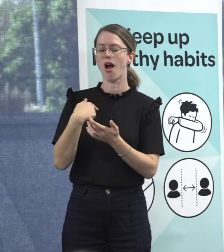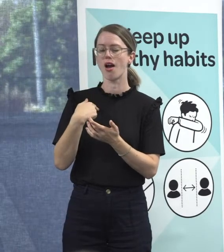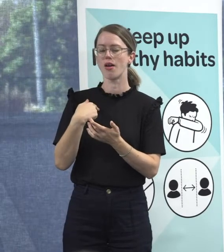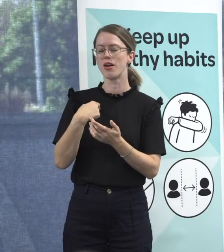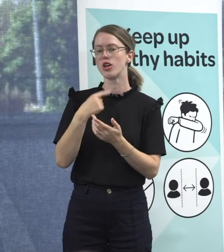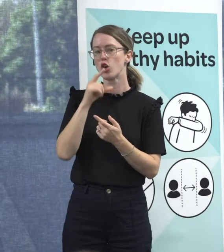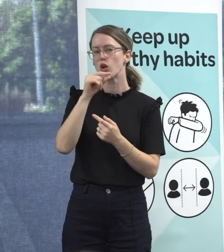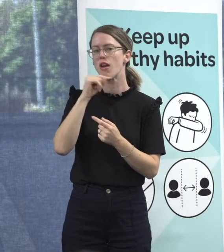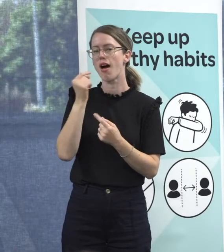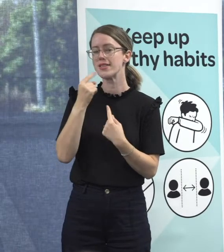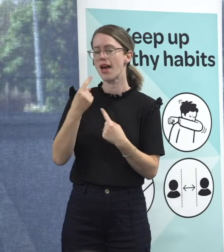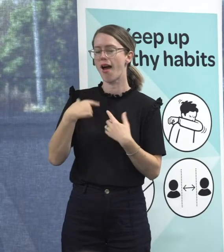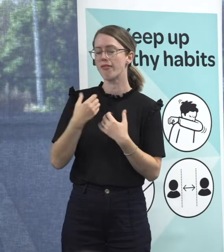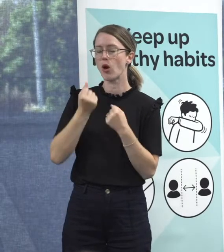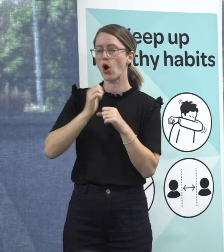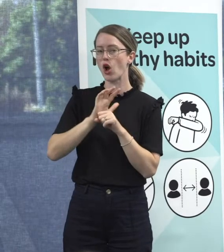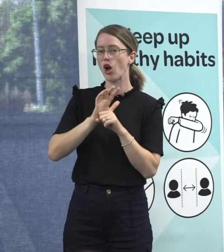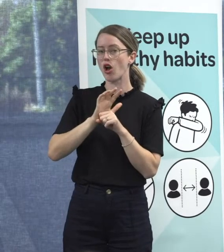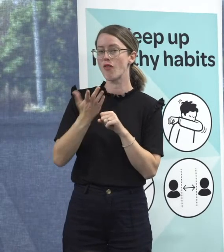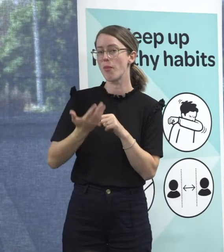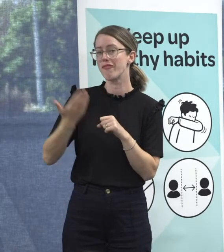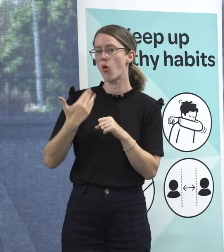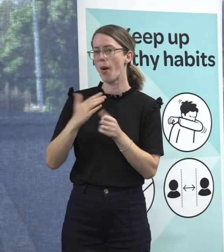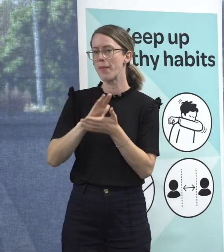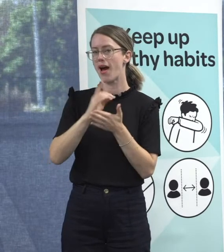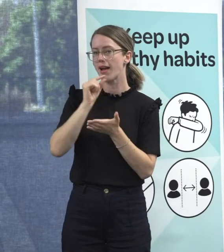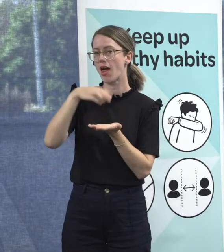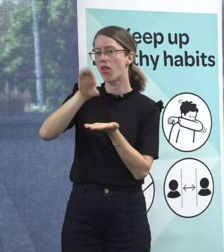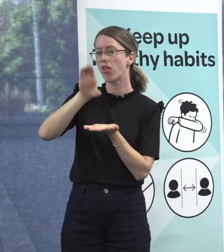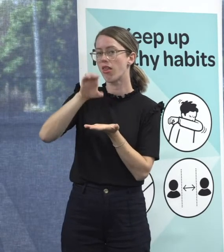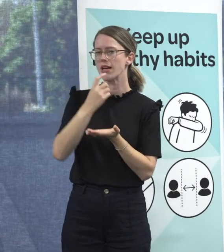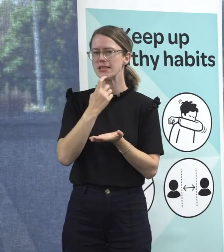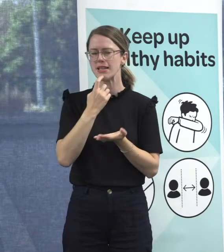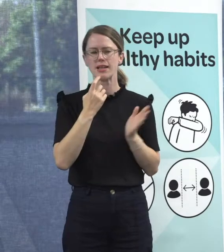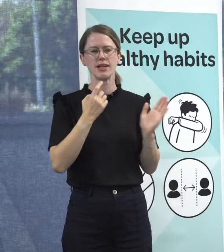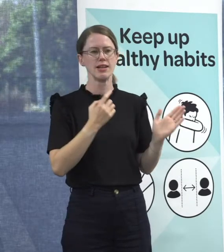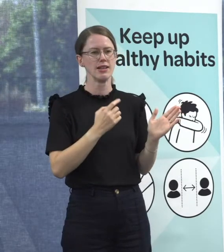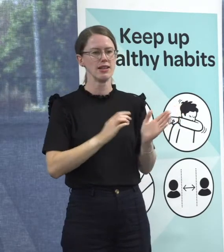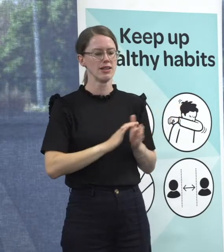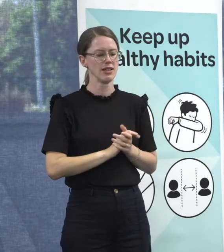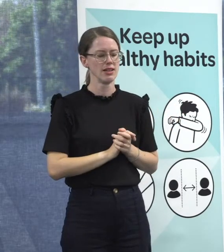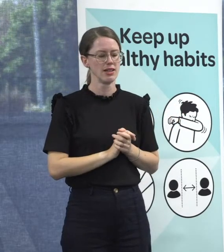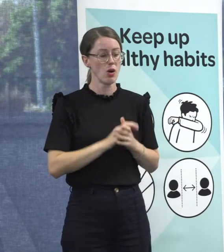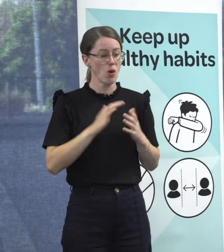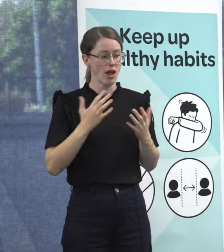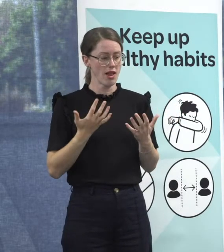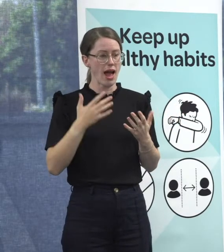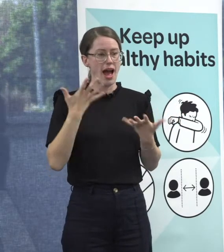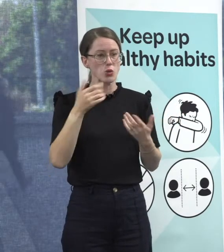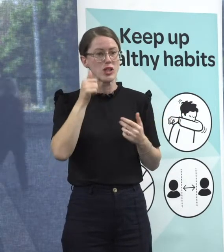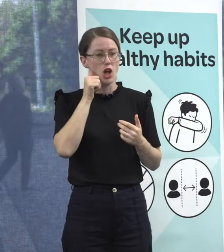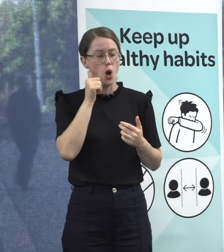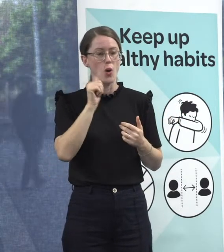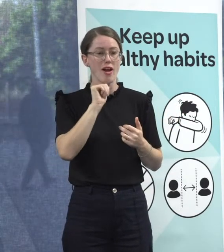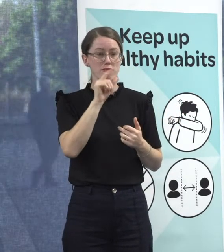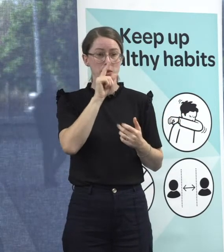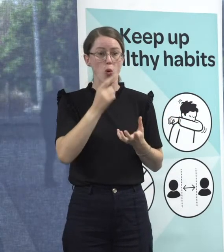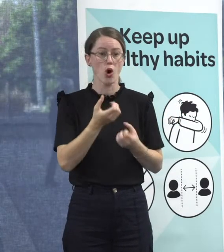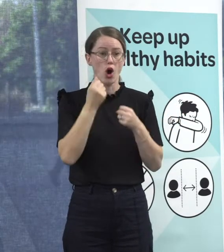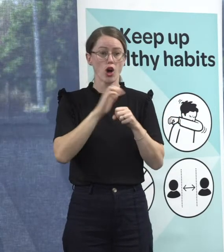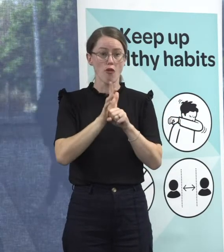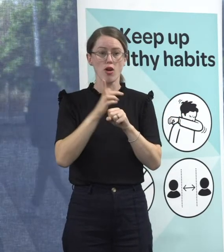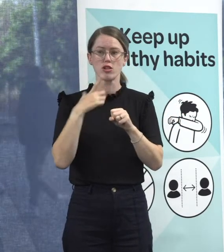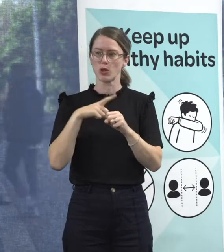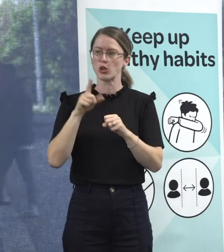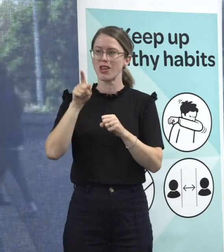lie? Well, the easiest way for us to know that people have been infected is they've